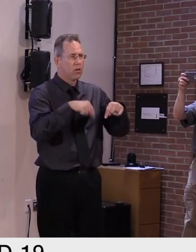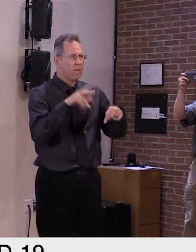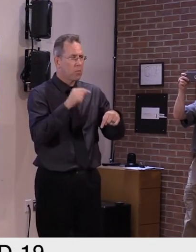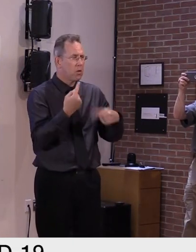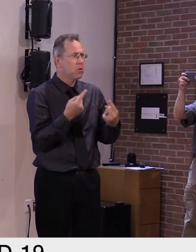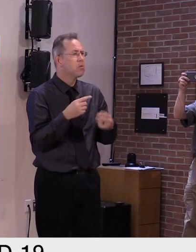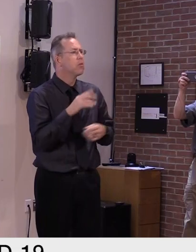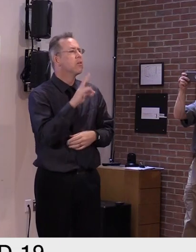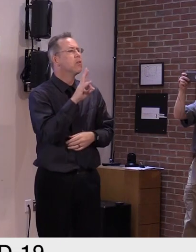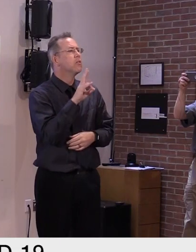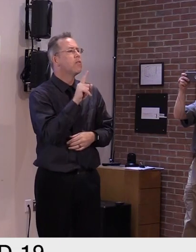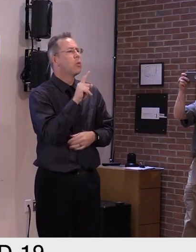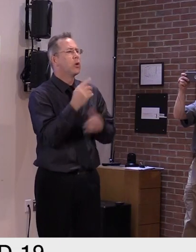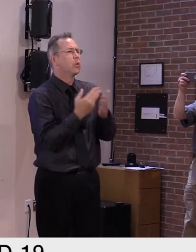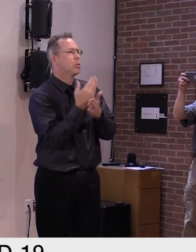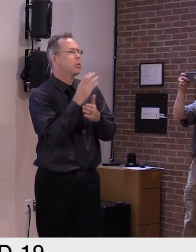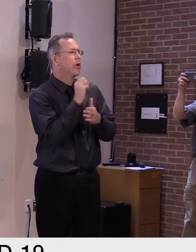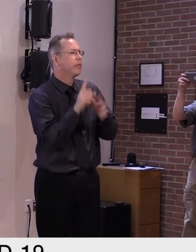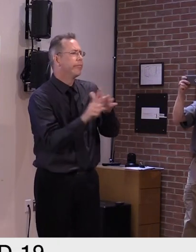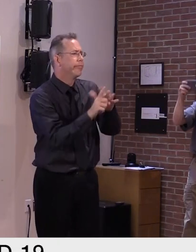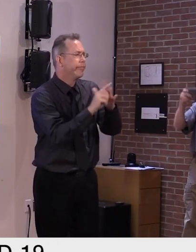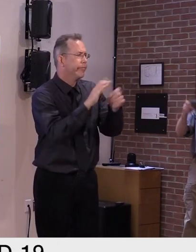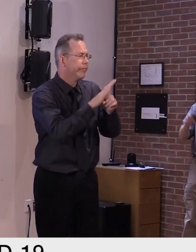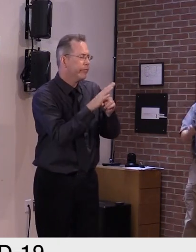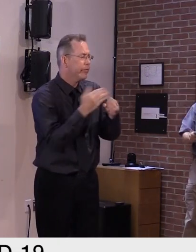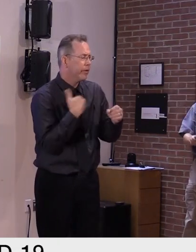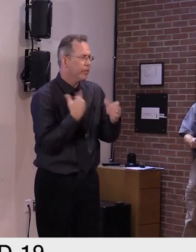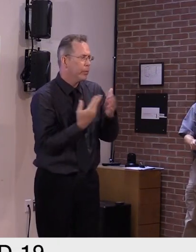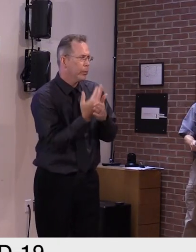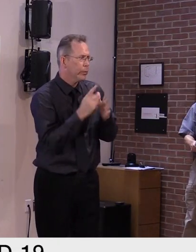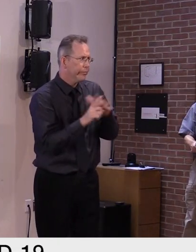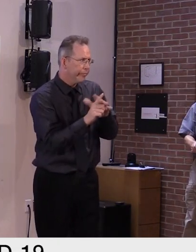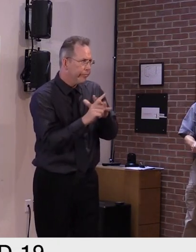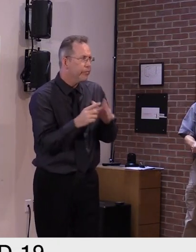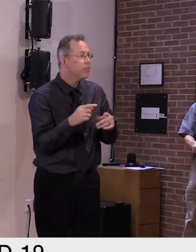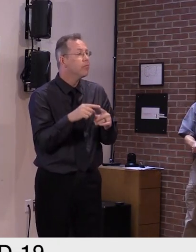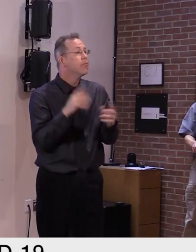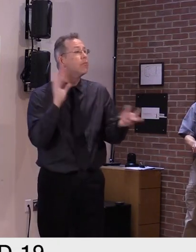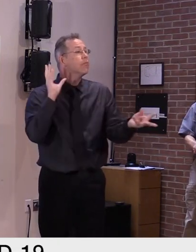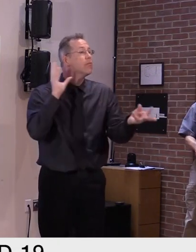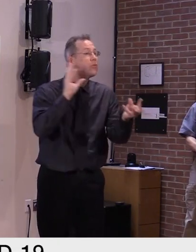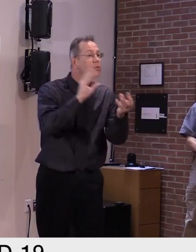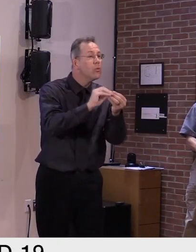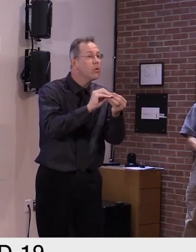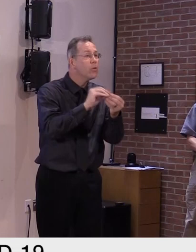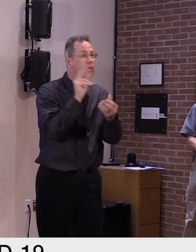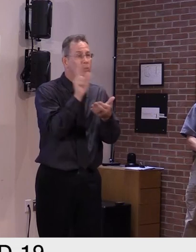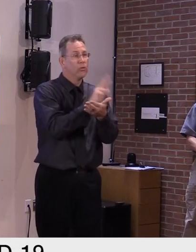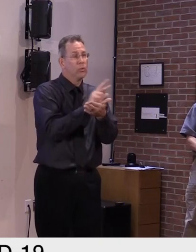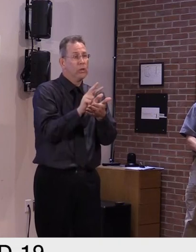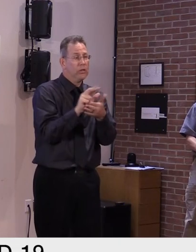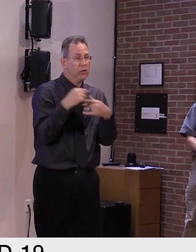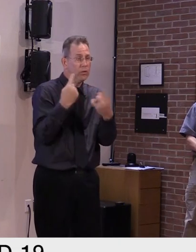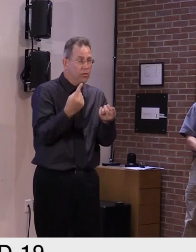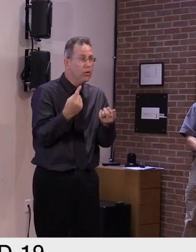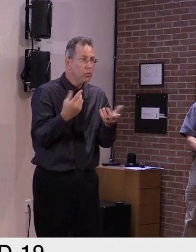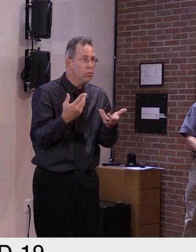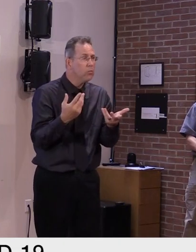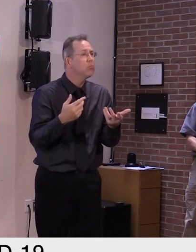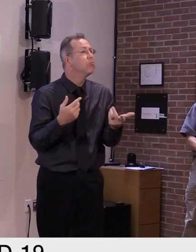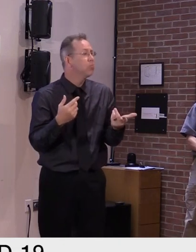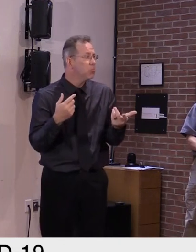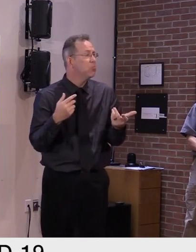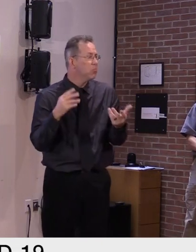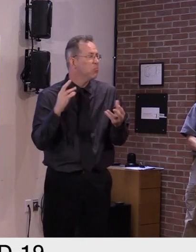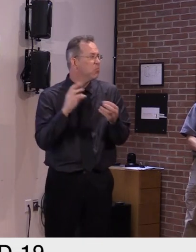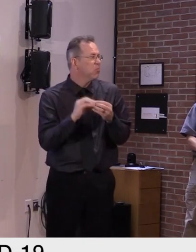an update. If you look at the last 3 weeks as a cumulative, that is a higher case count than any point